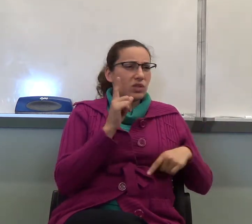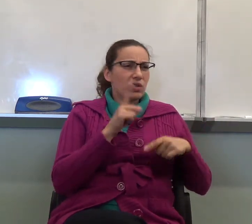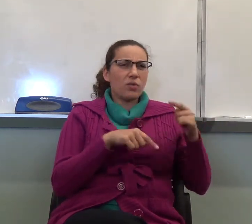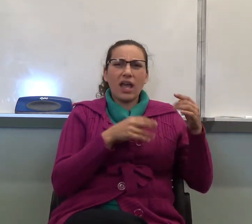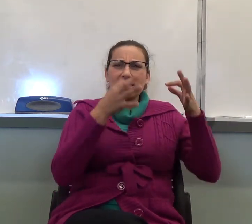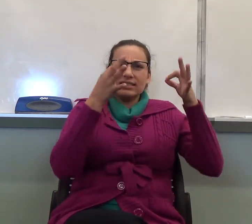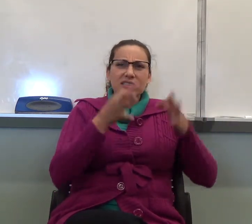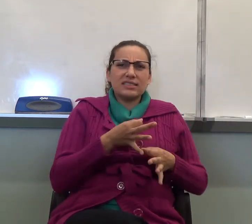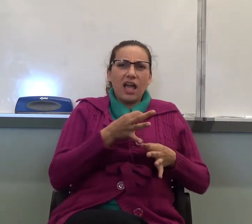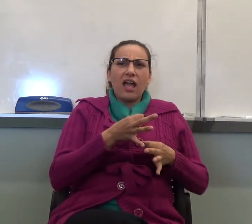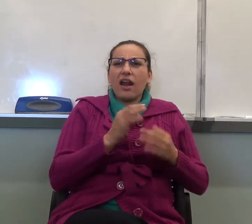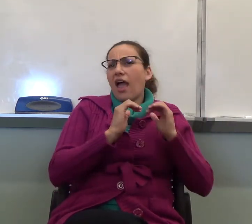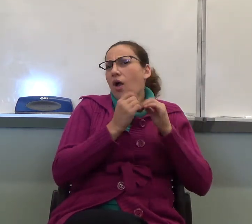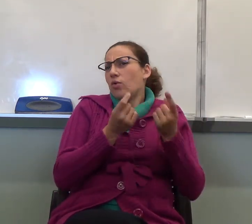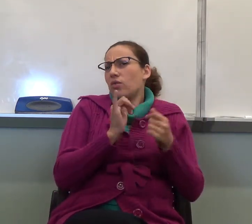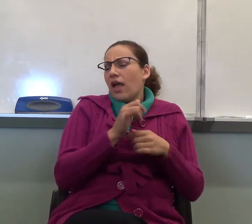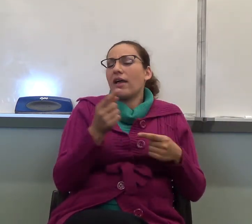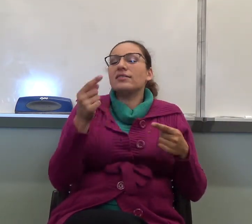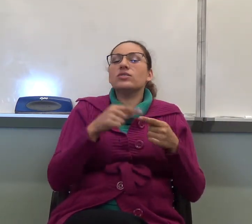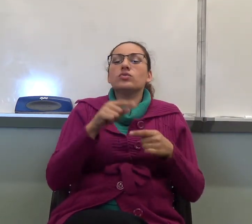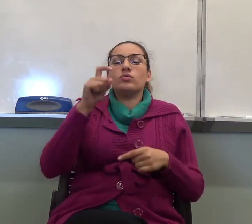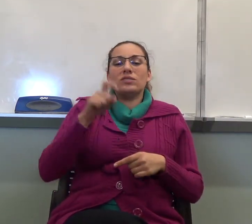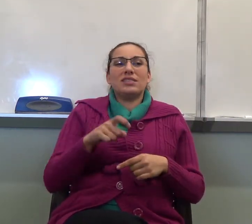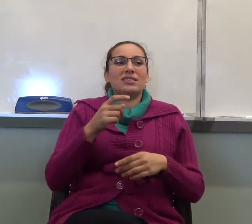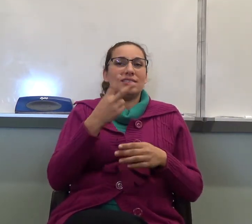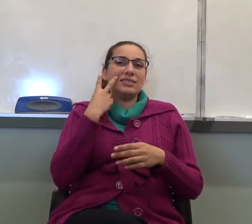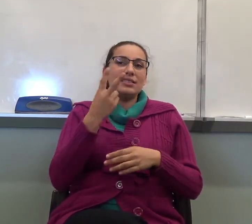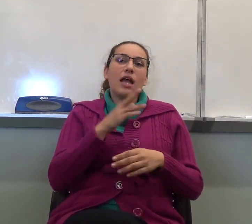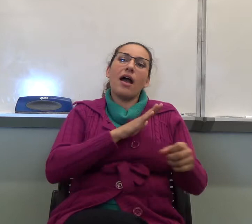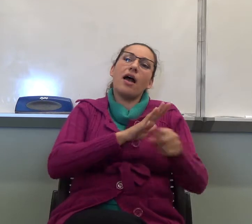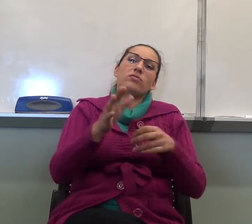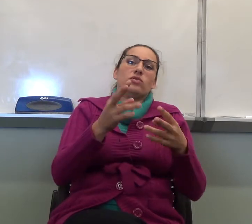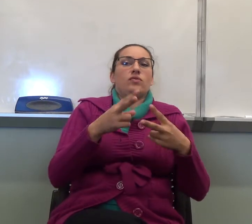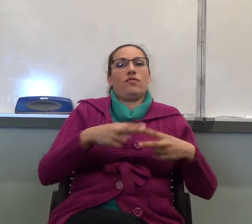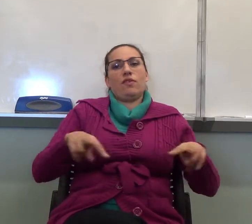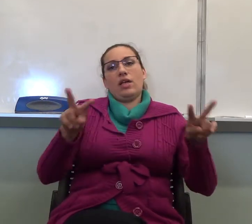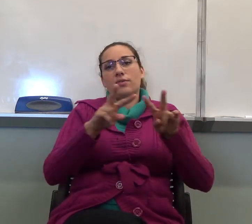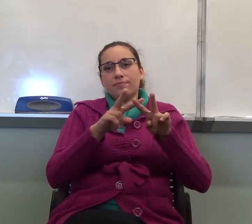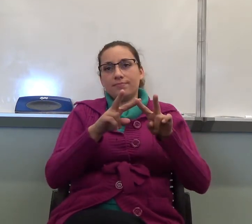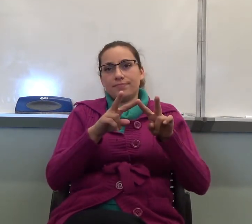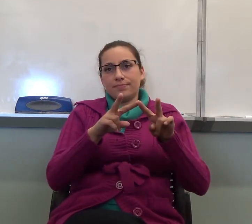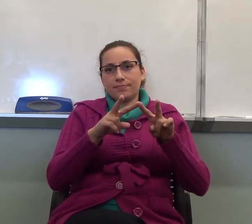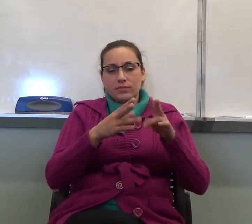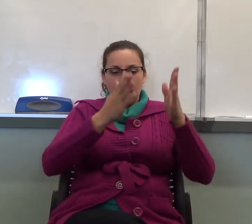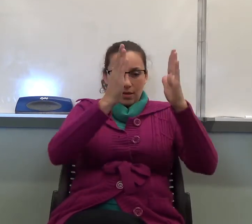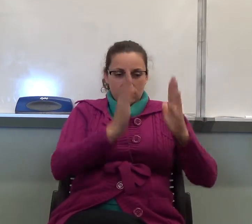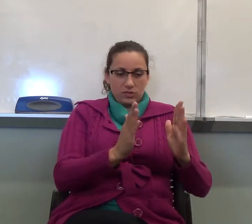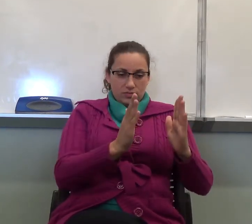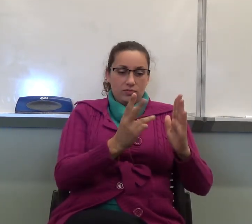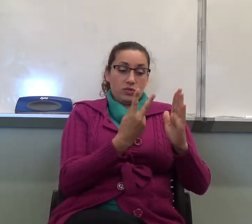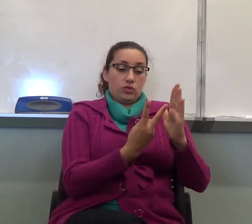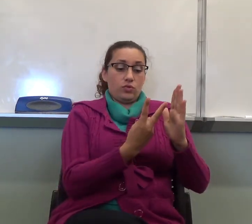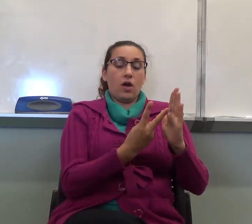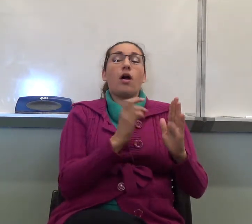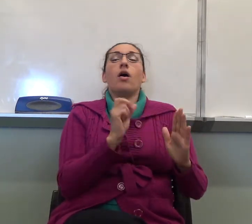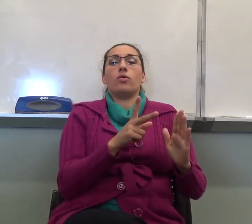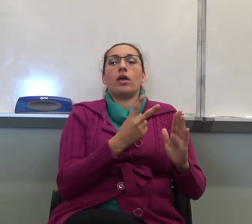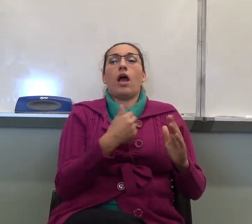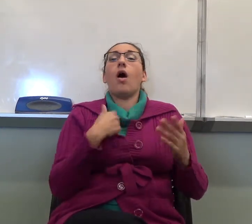absolute value of 2 is. So you go to the absolute value first, and you say, well, that is actually a 2. So now I want the opposite of 2. Well,